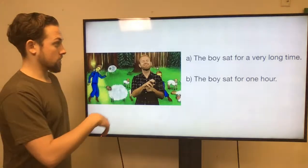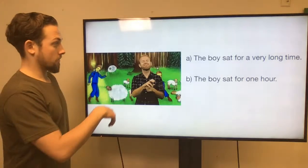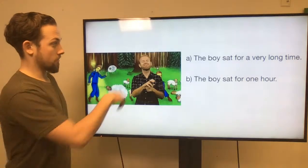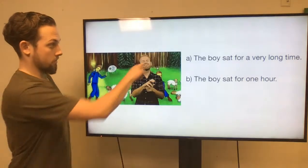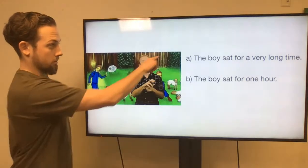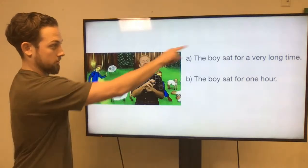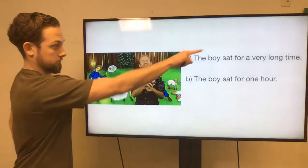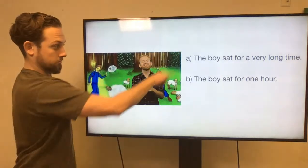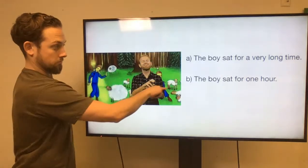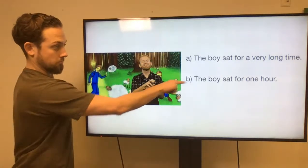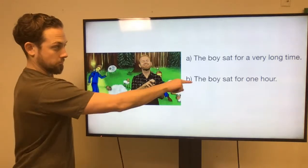Are you ready?